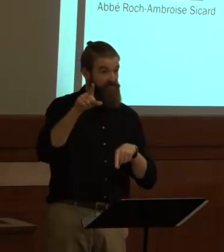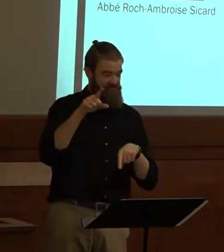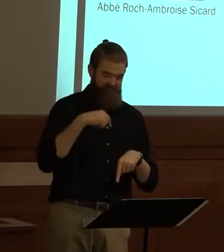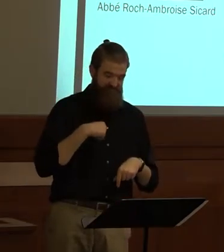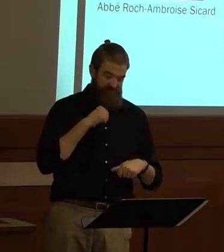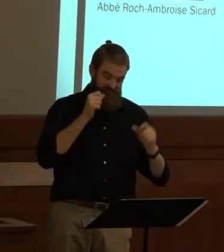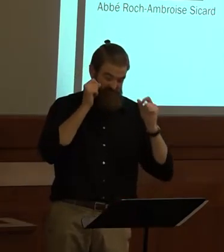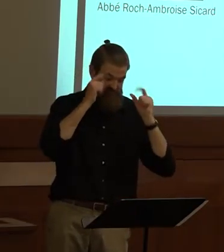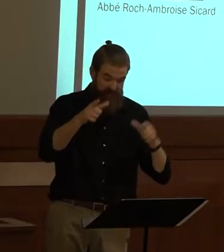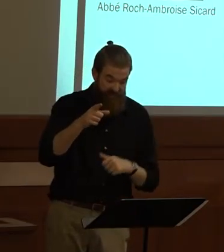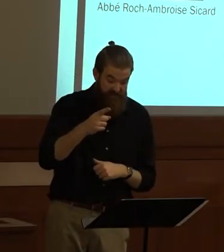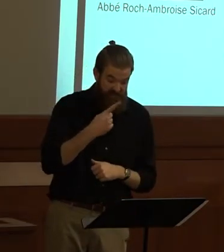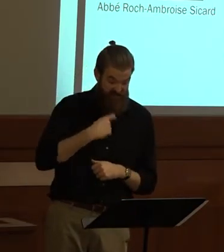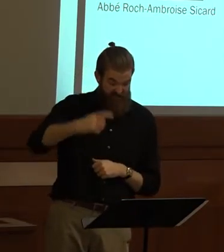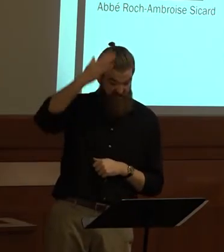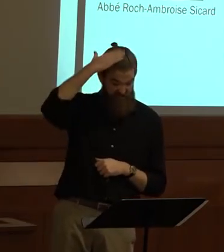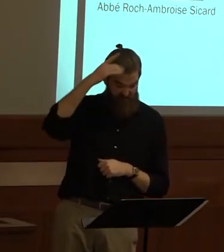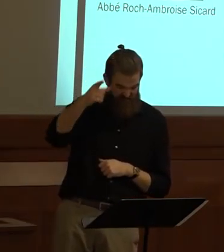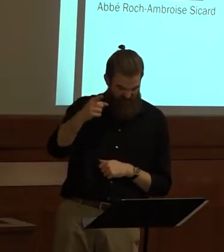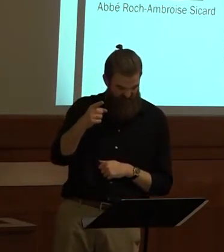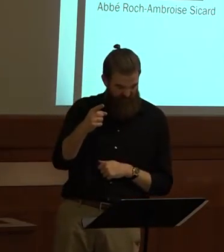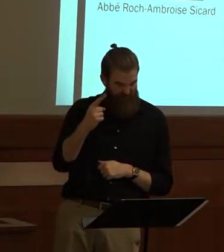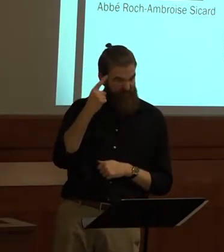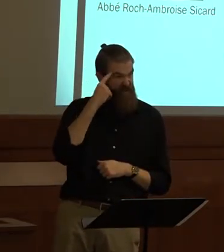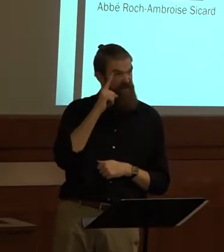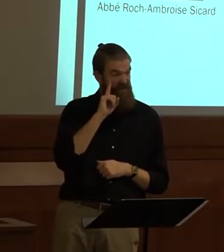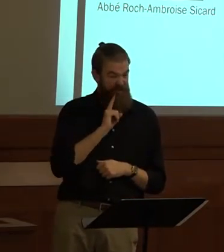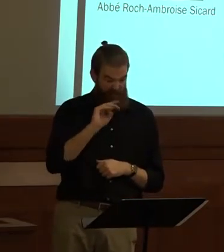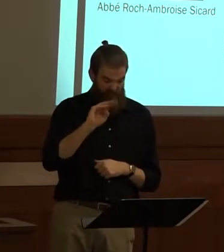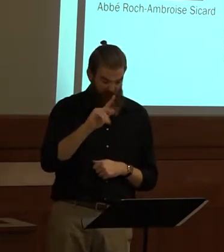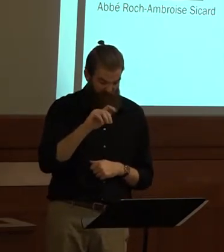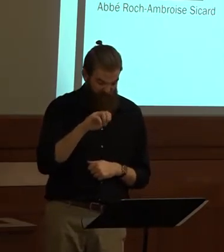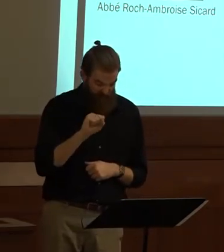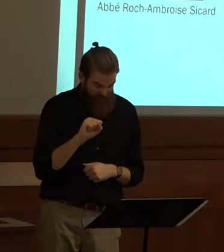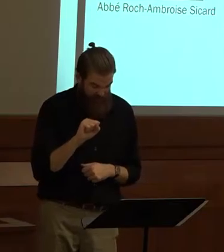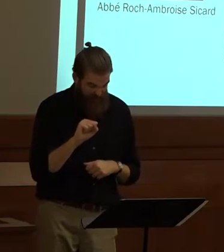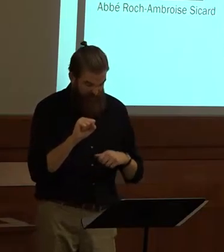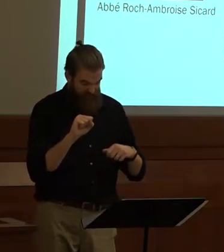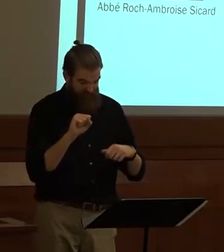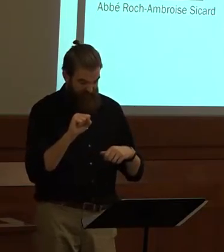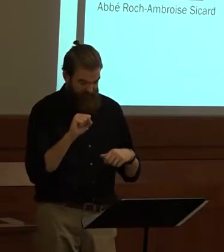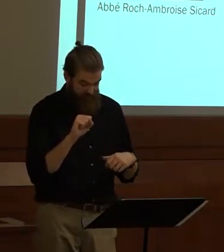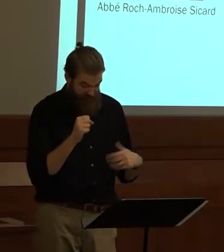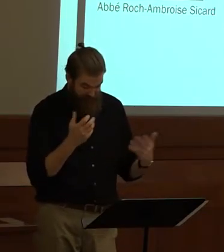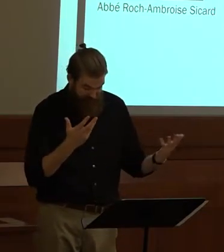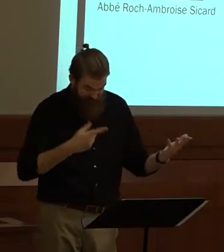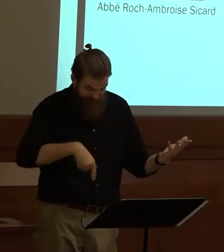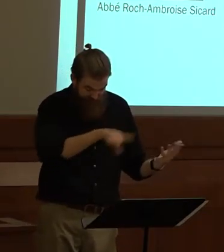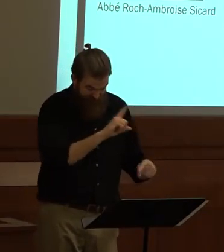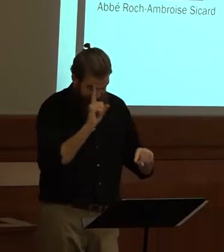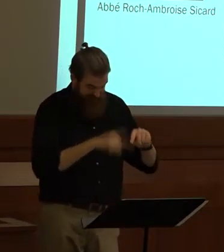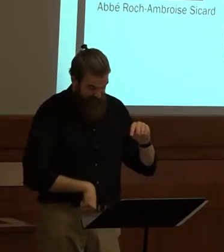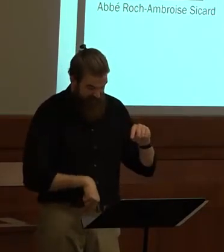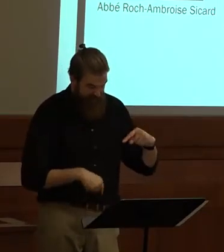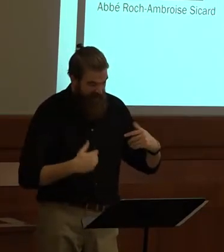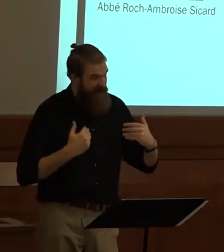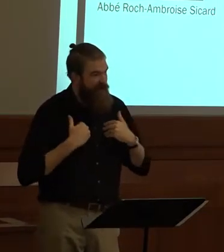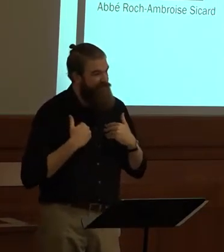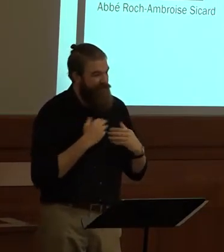Rousselot, professor of linguistics at the Sorbonne, who continued to work on correcting La Fonta's pronunciation, even this late